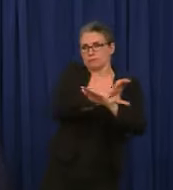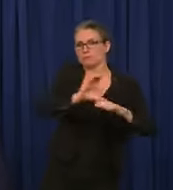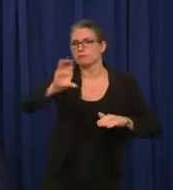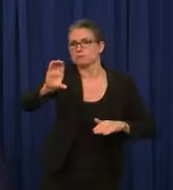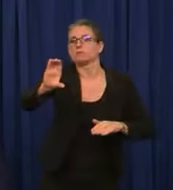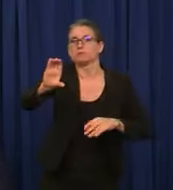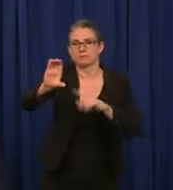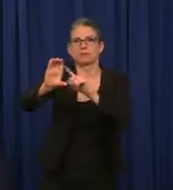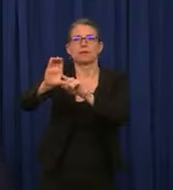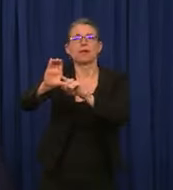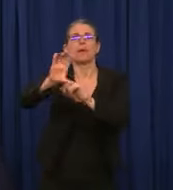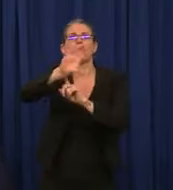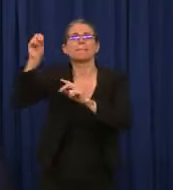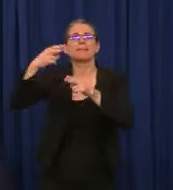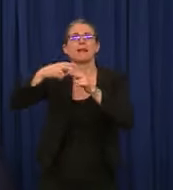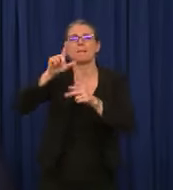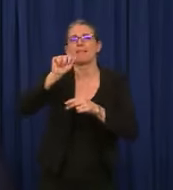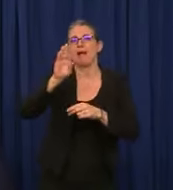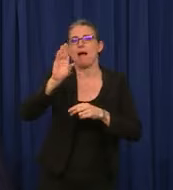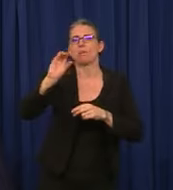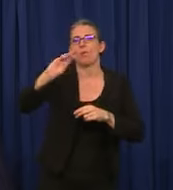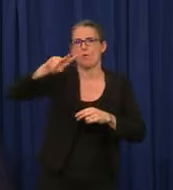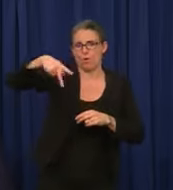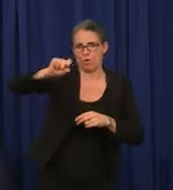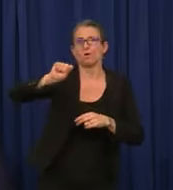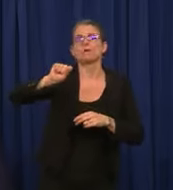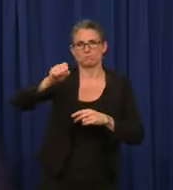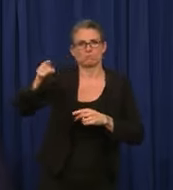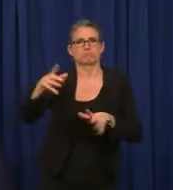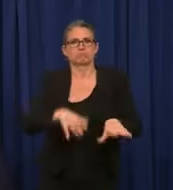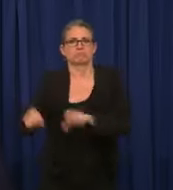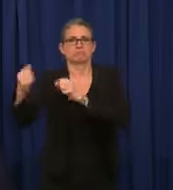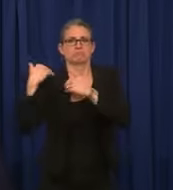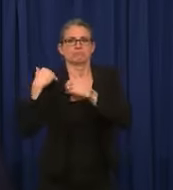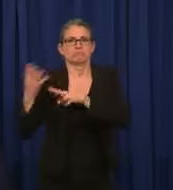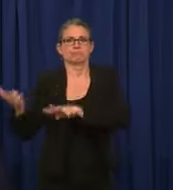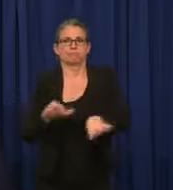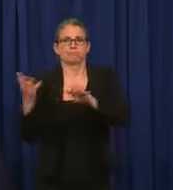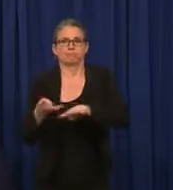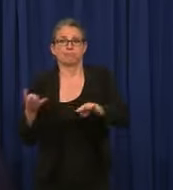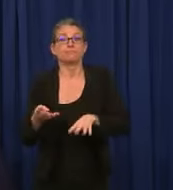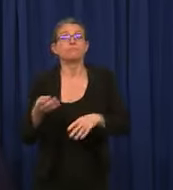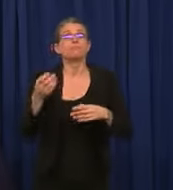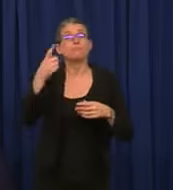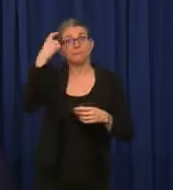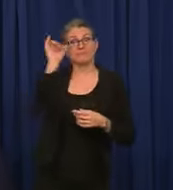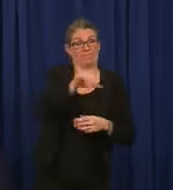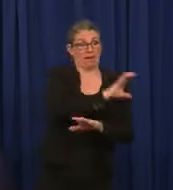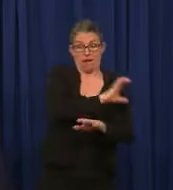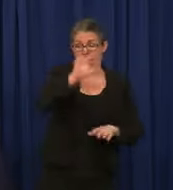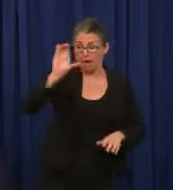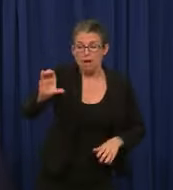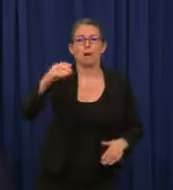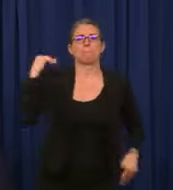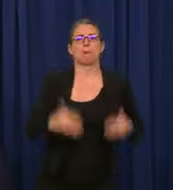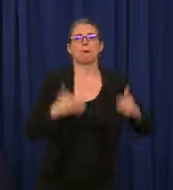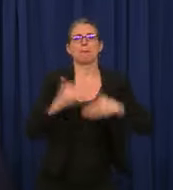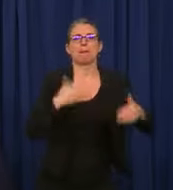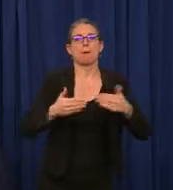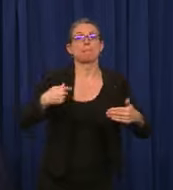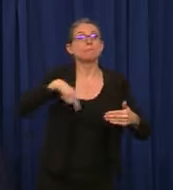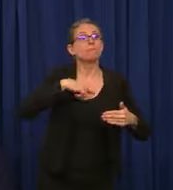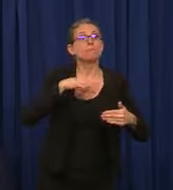result of this, Maine CDC at present has no testing backlog while we await the samples being tested